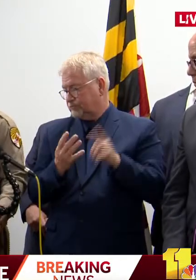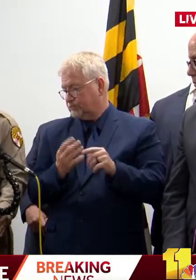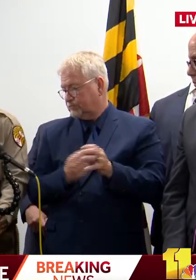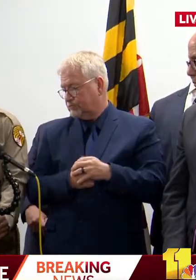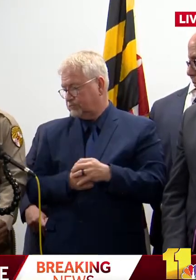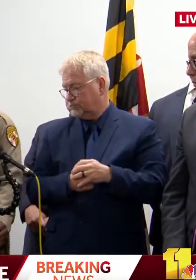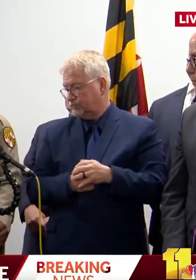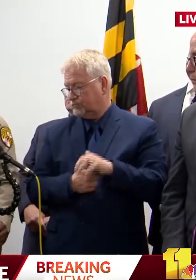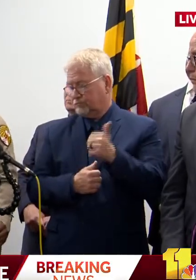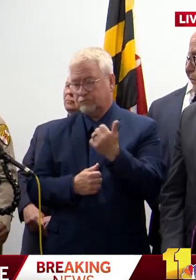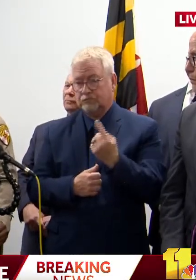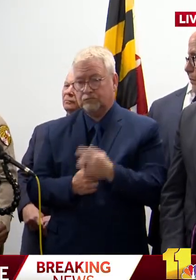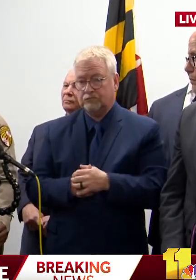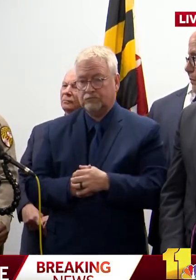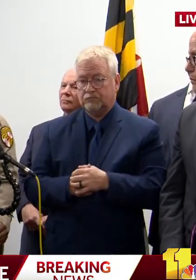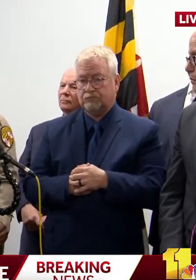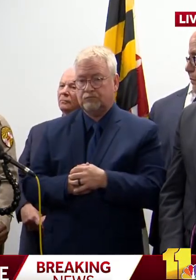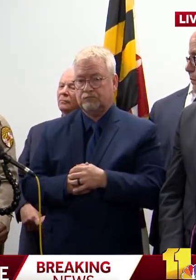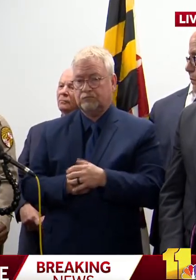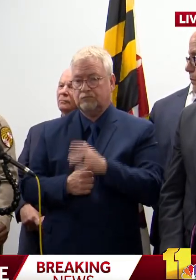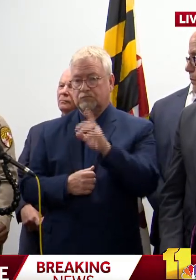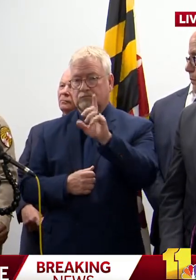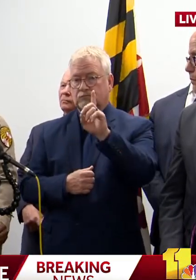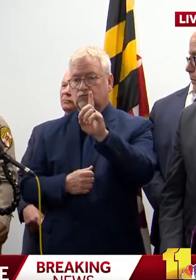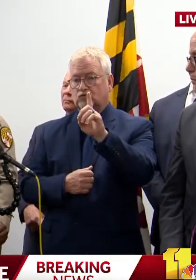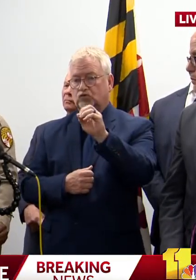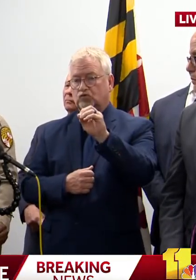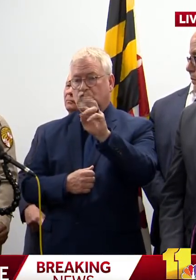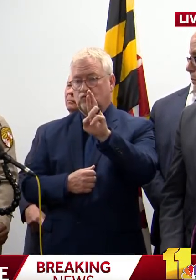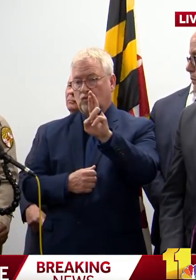Your second victim, first name spelling